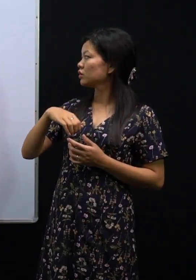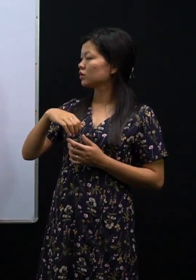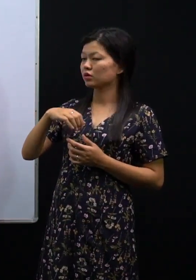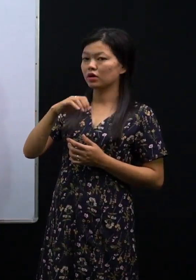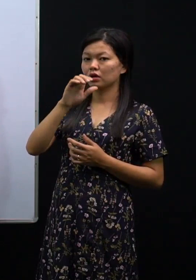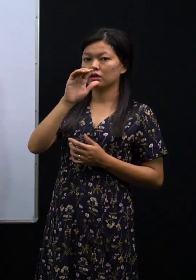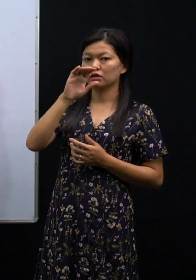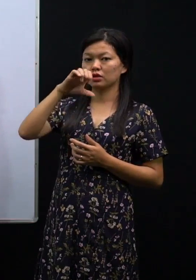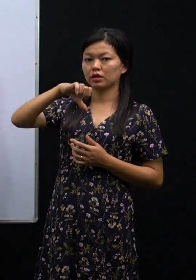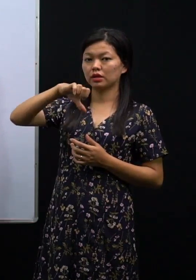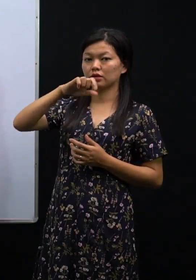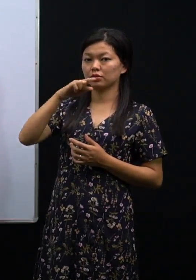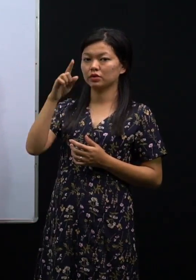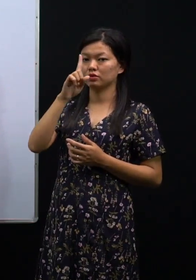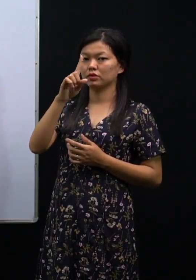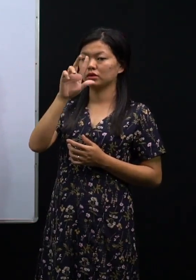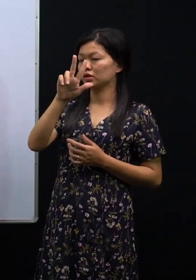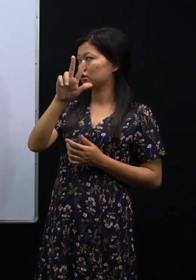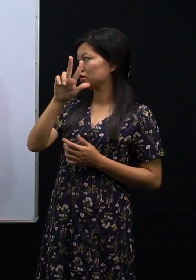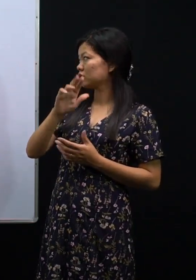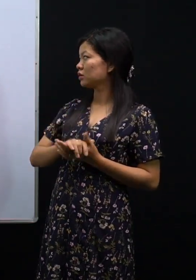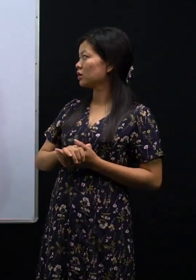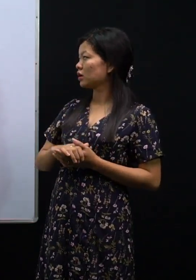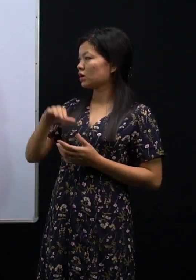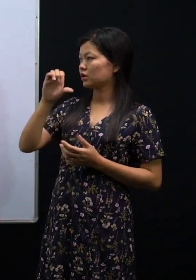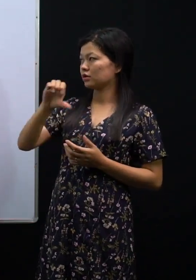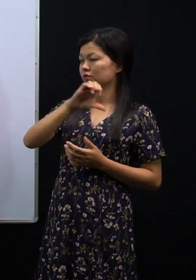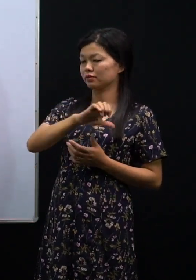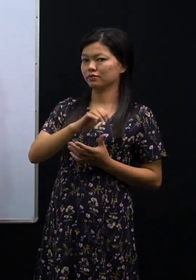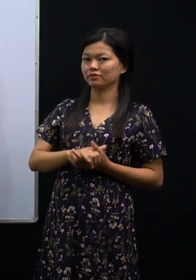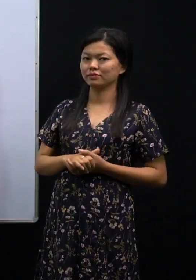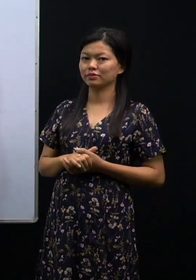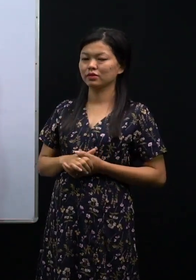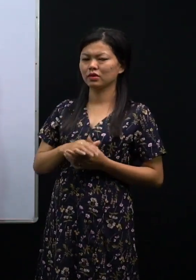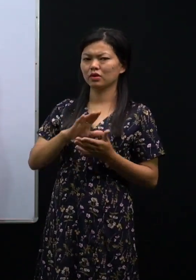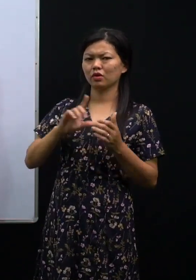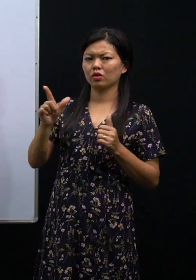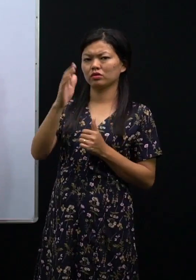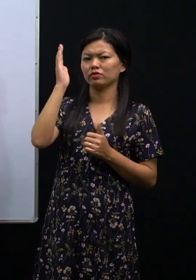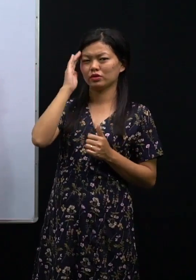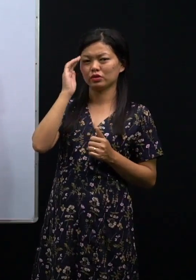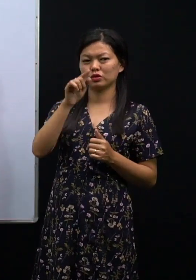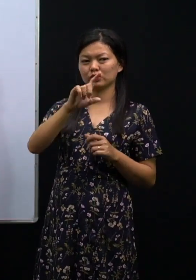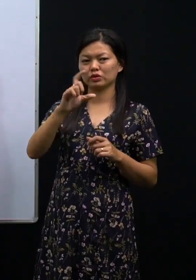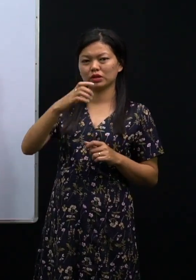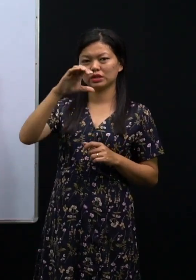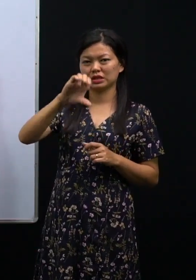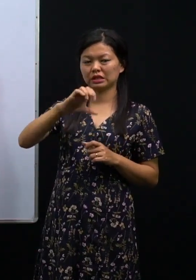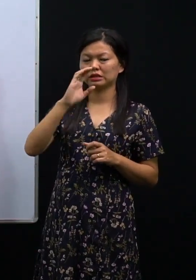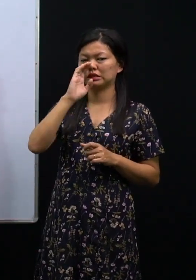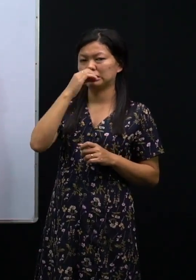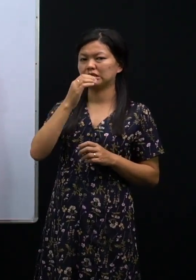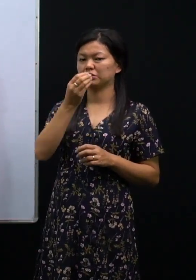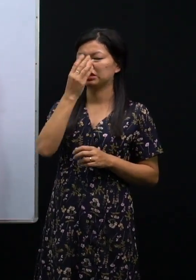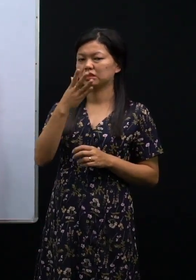9, 9. You know cutting and all that is, so you know. Class 9, not to teach that one. It feels same on that. So now it is 9, 9, 8,